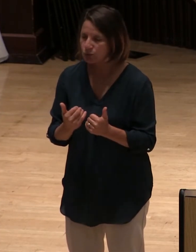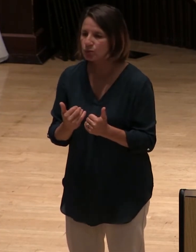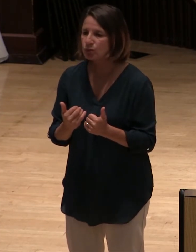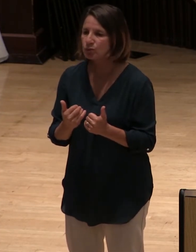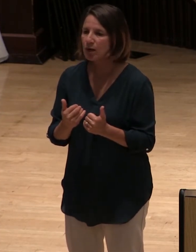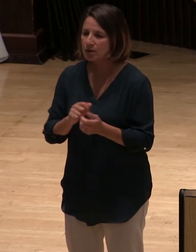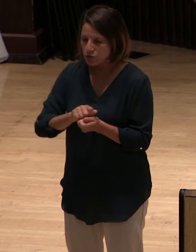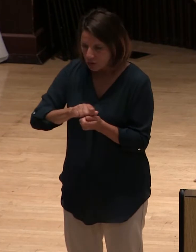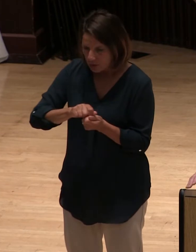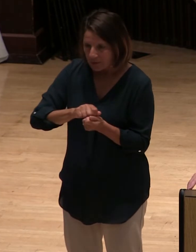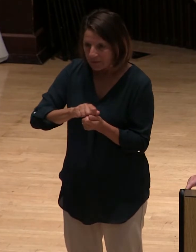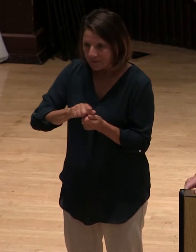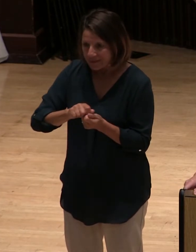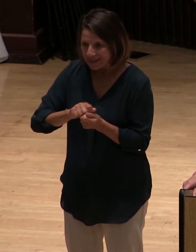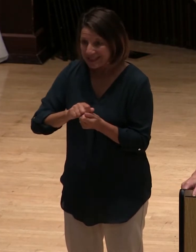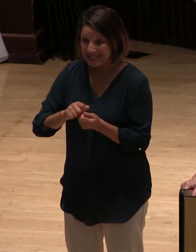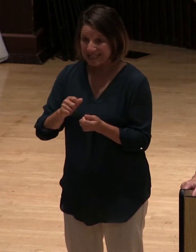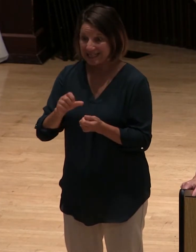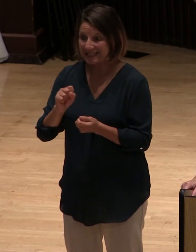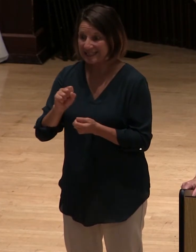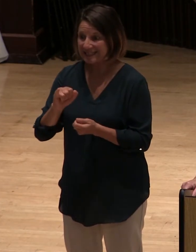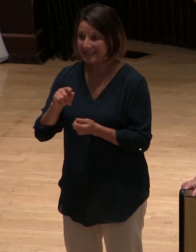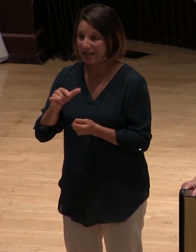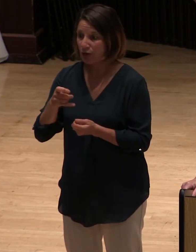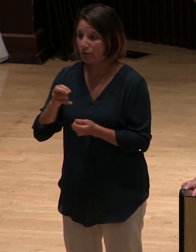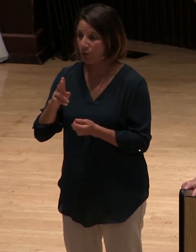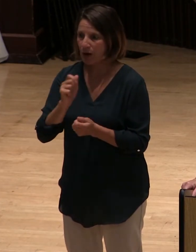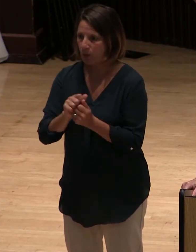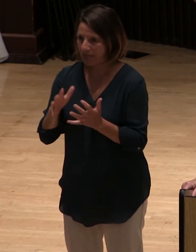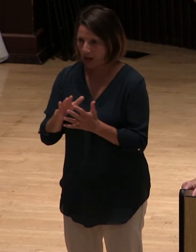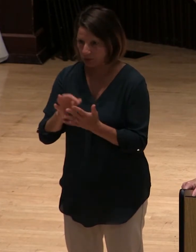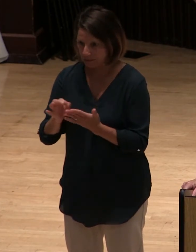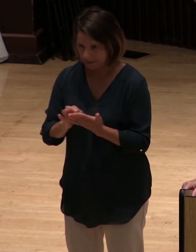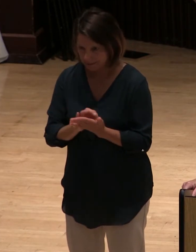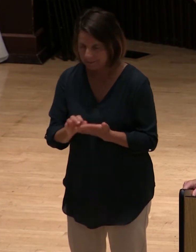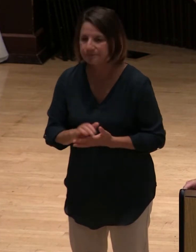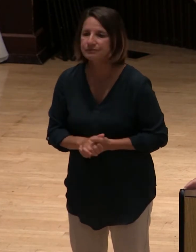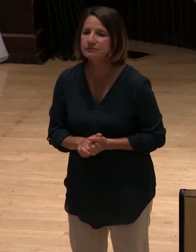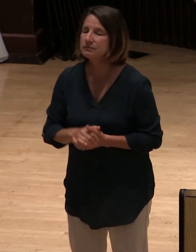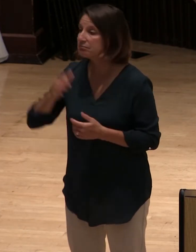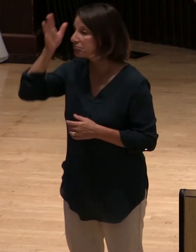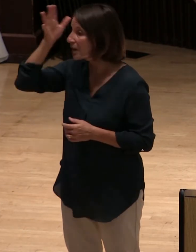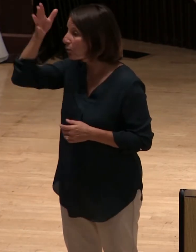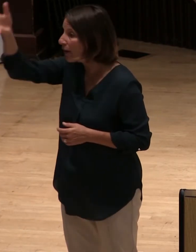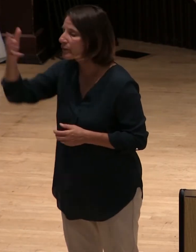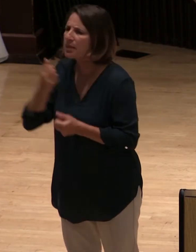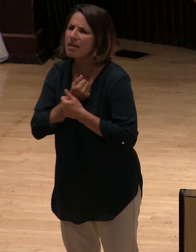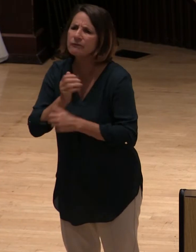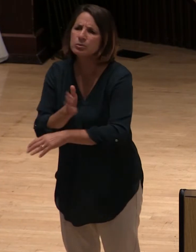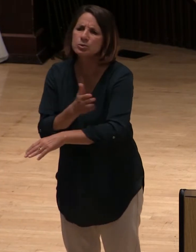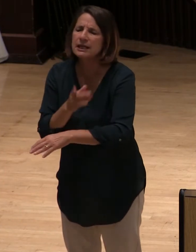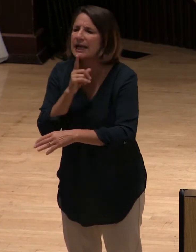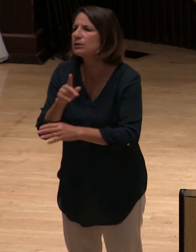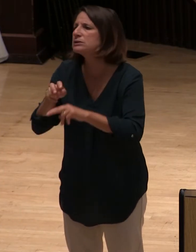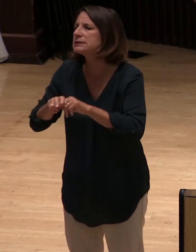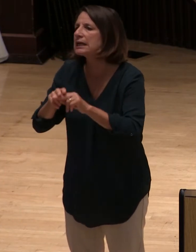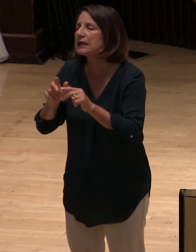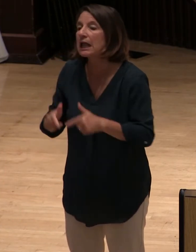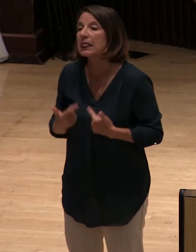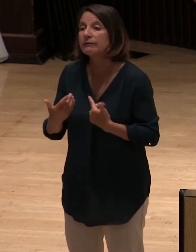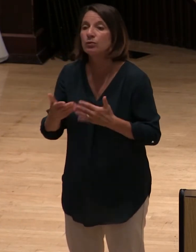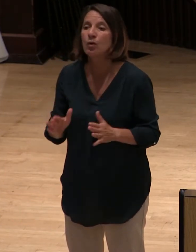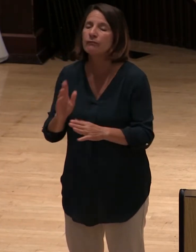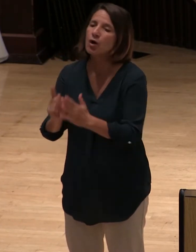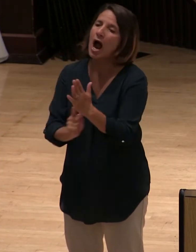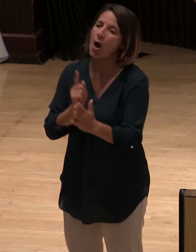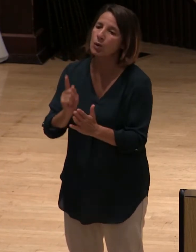spots. My grandfather loved music, and he would sit in the living room for hours and listen to me